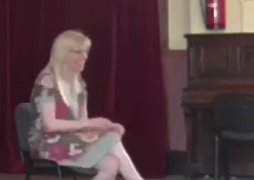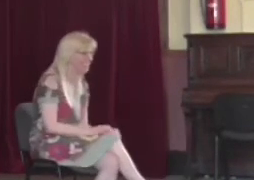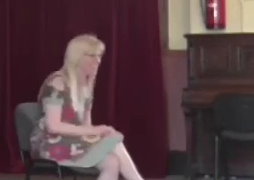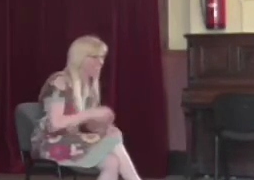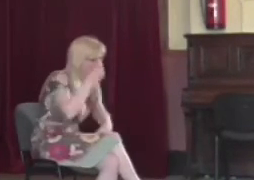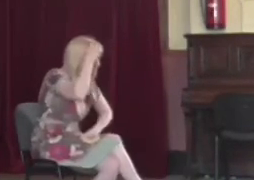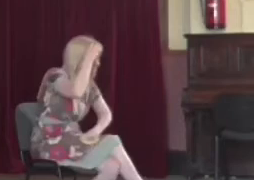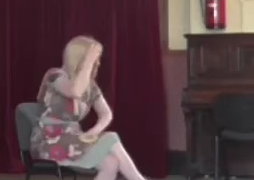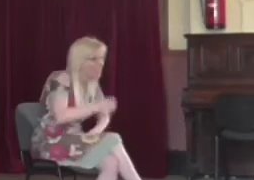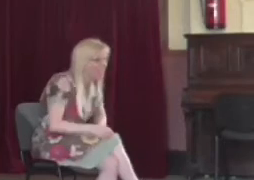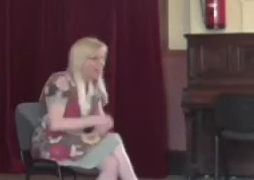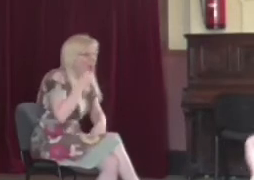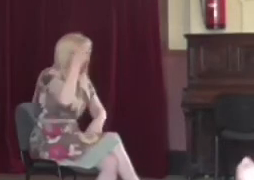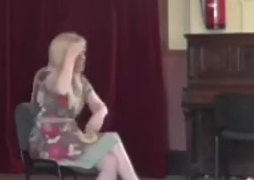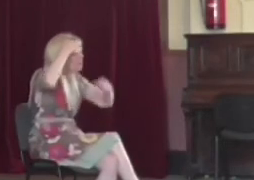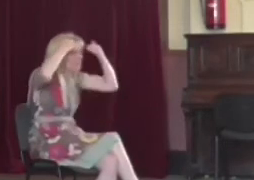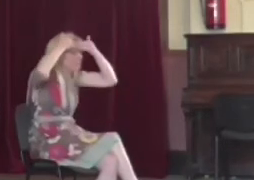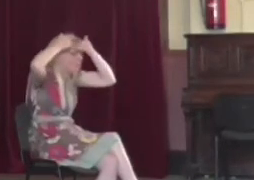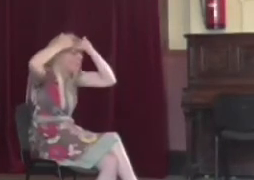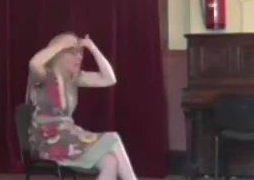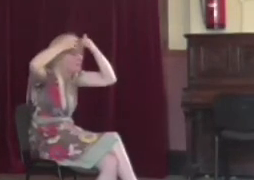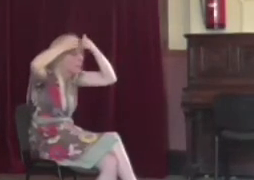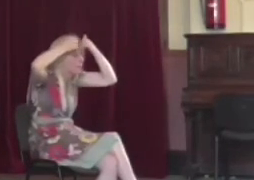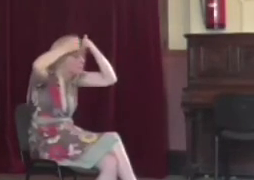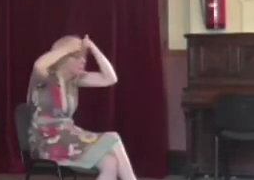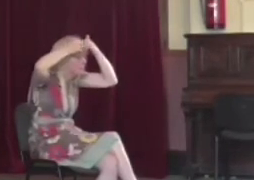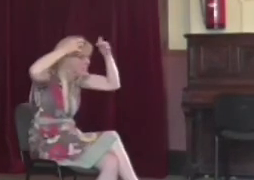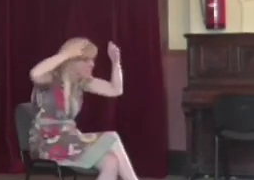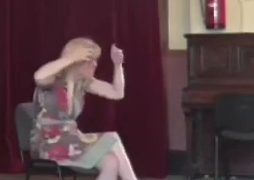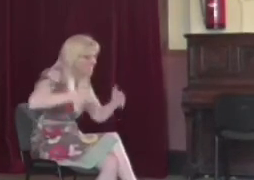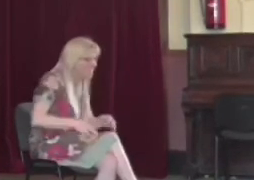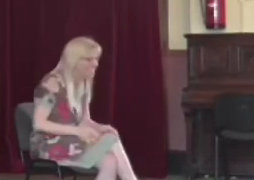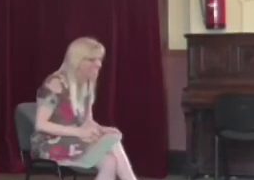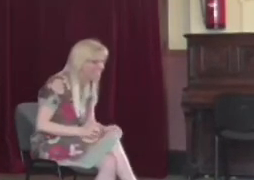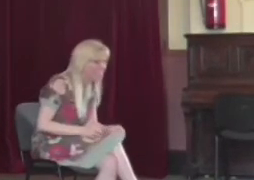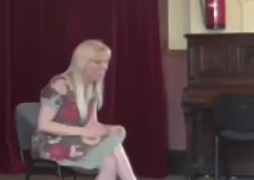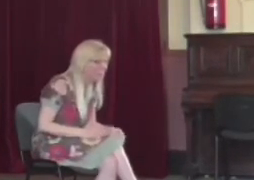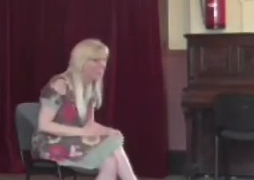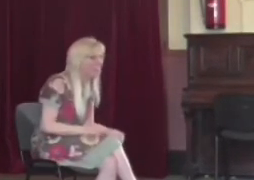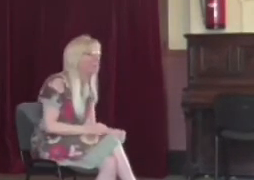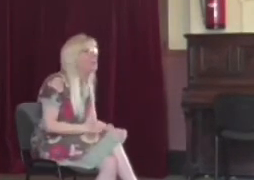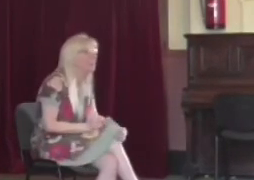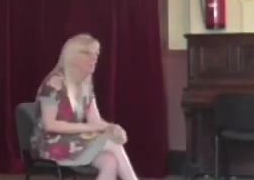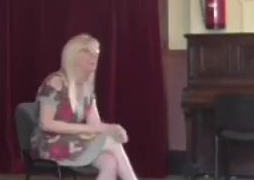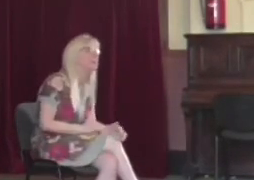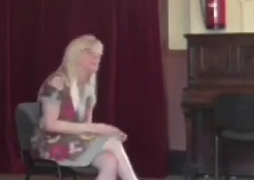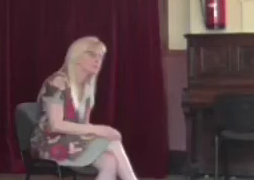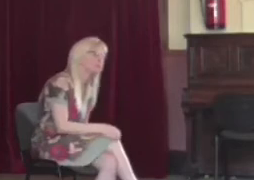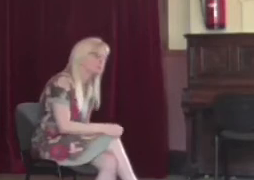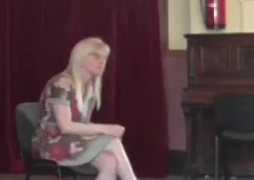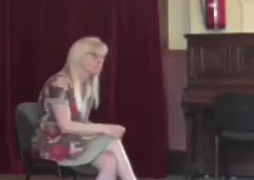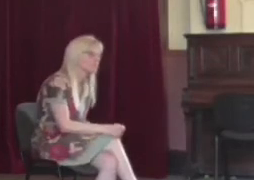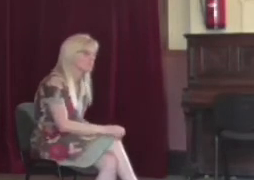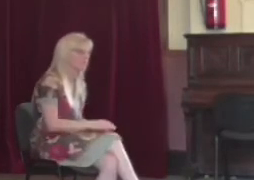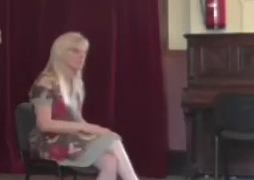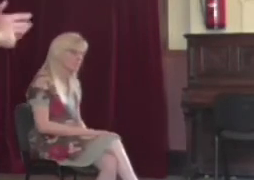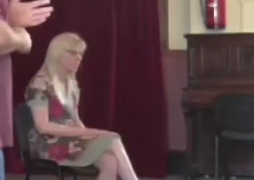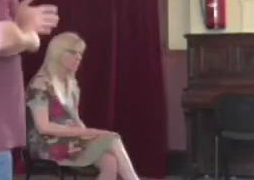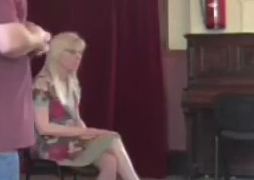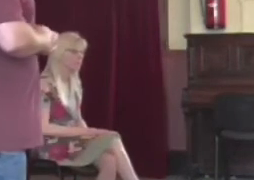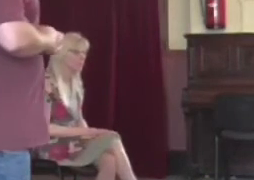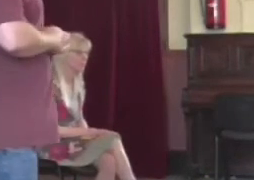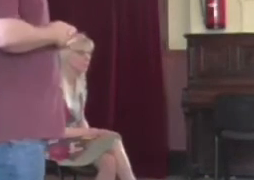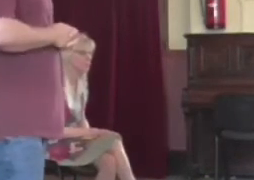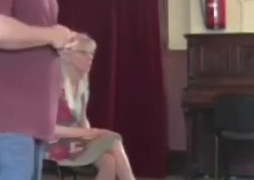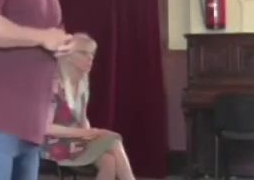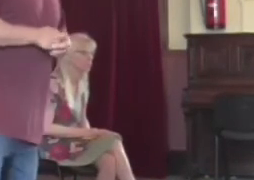trashing the place while we're trying to do something productive. Probably be my thing. What stops you in your workplace? You say